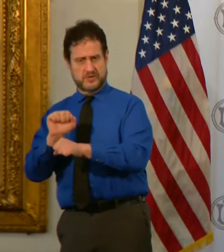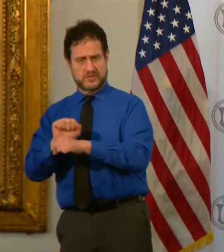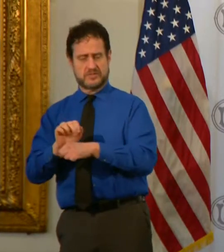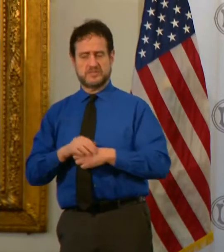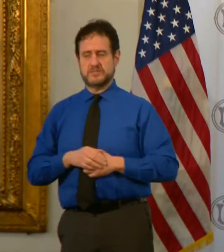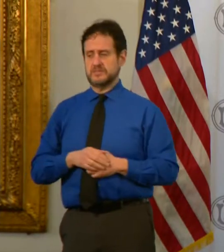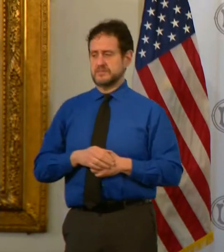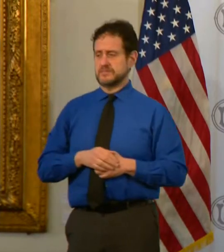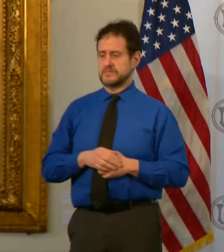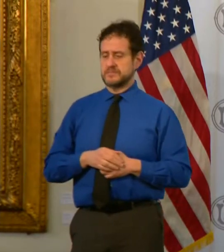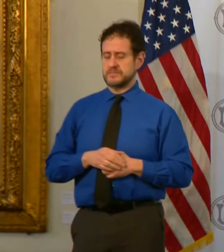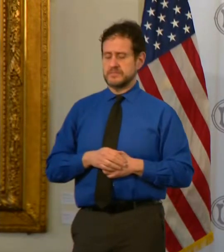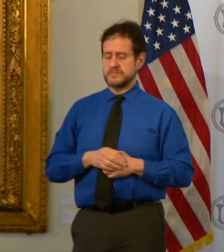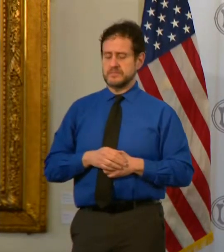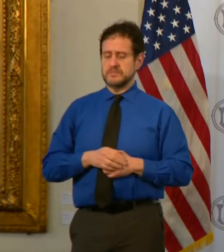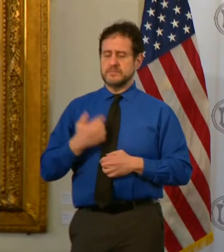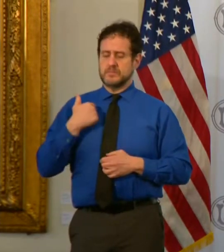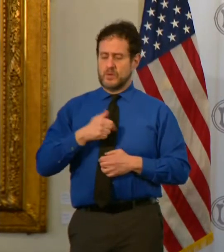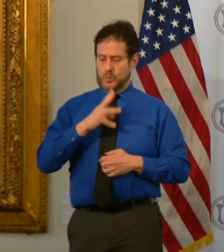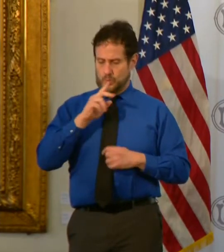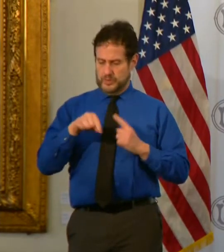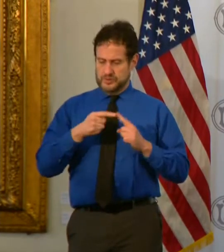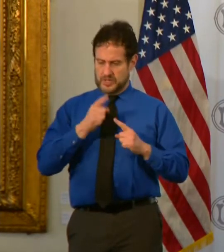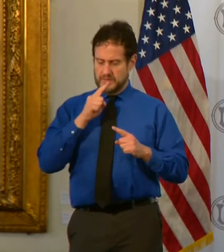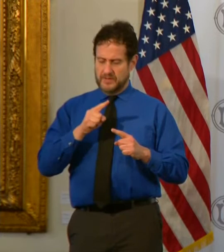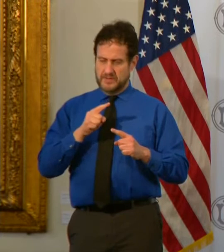about the perception.